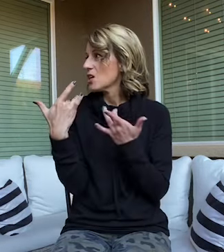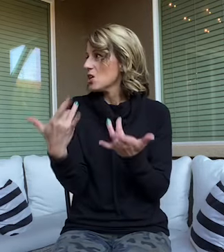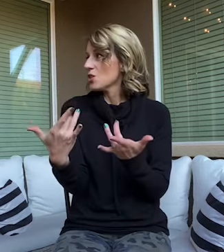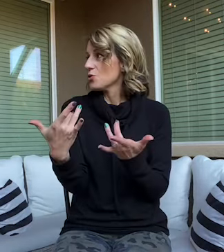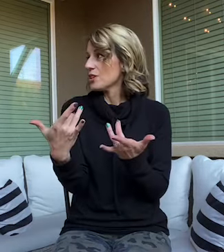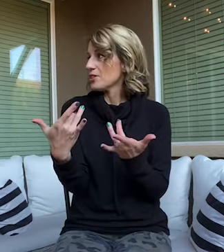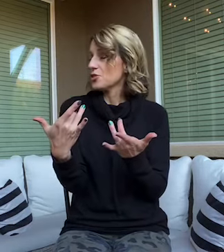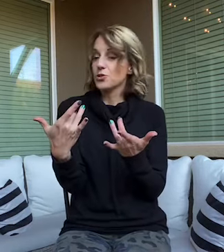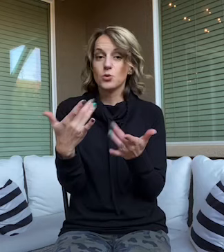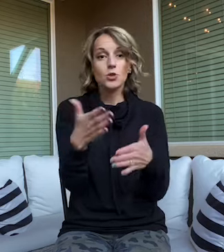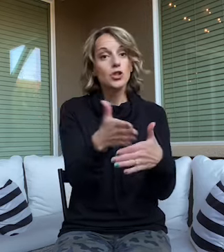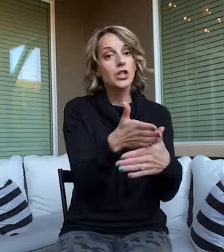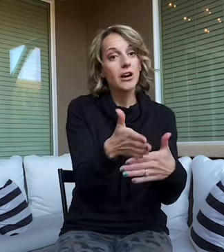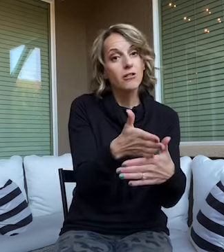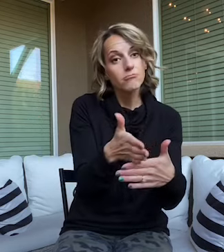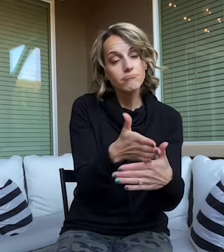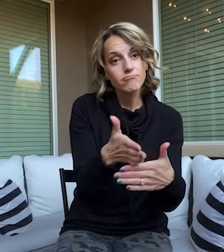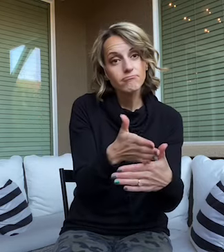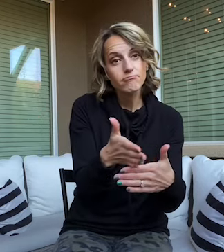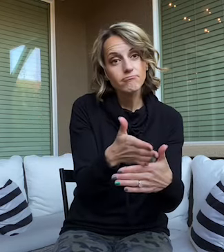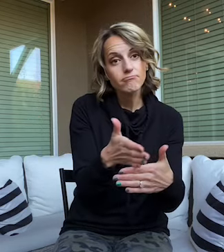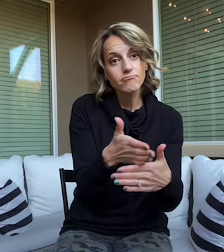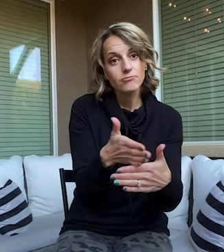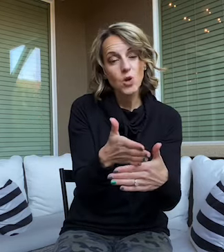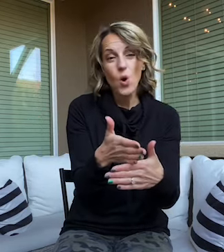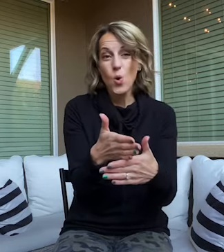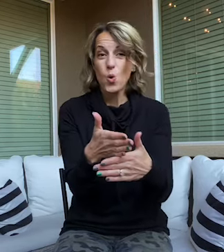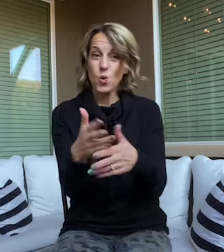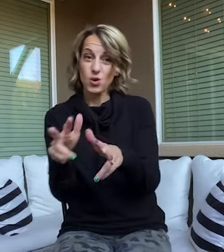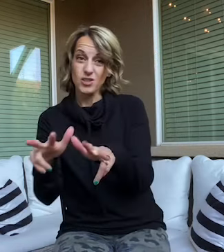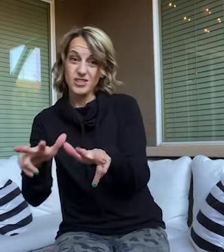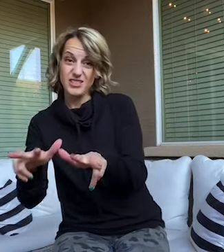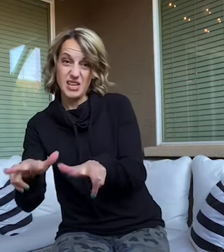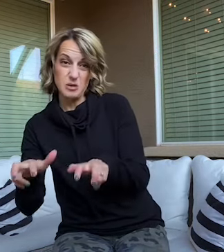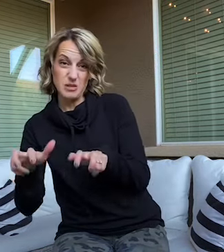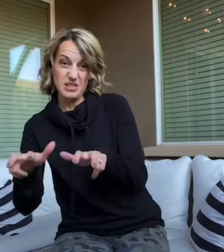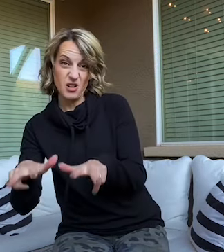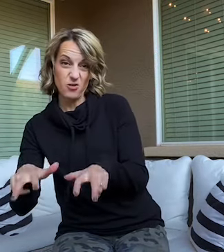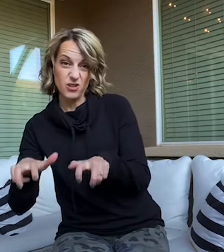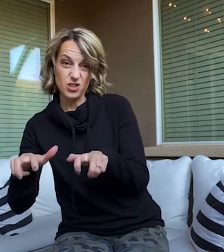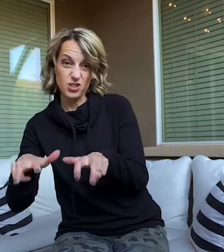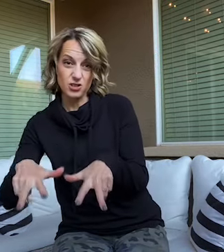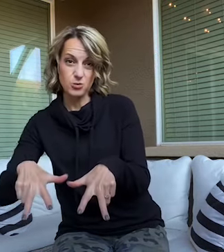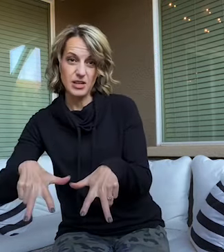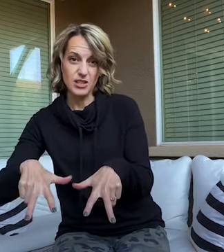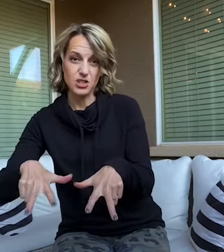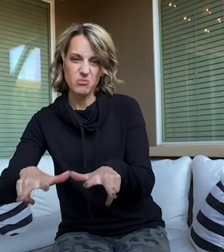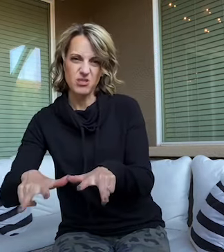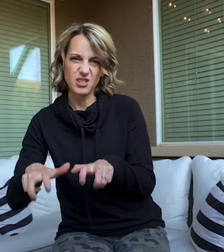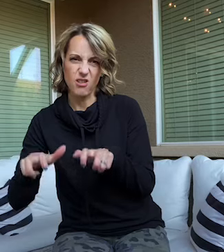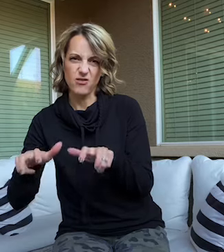You tend to share, or tend to be selfish. 3 hand shapes, selfish.